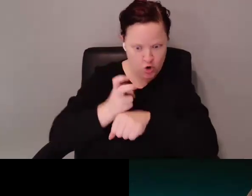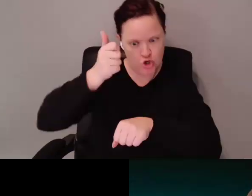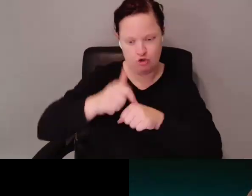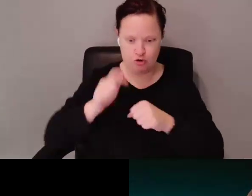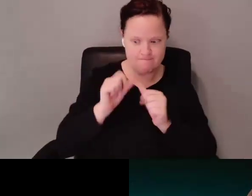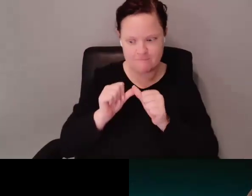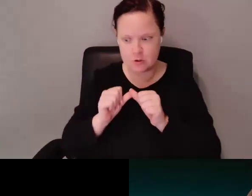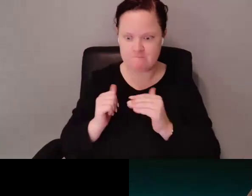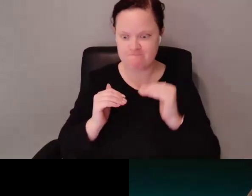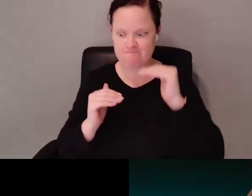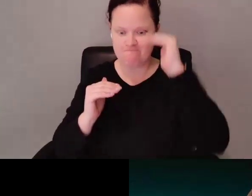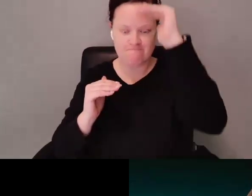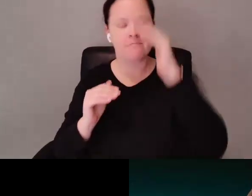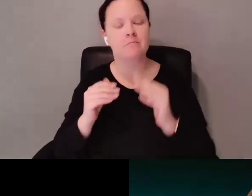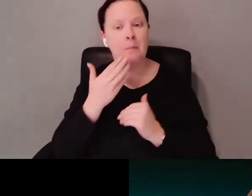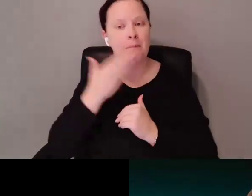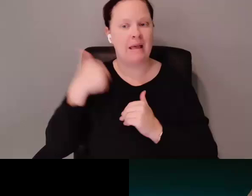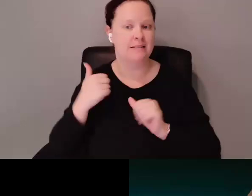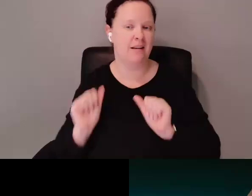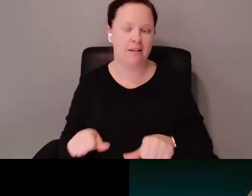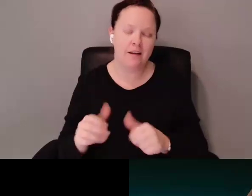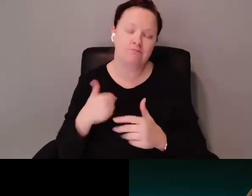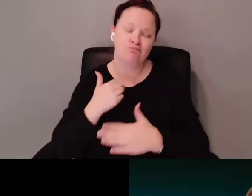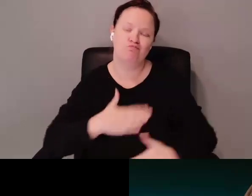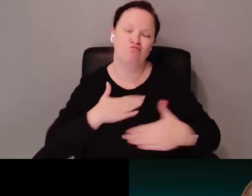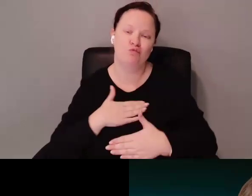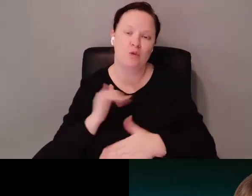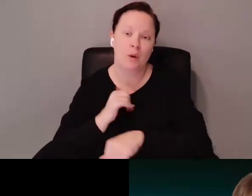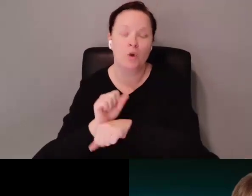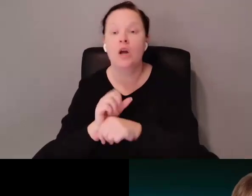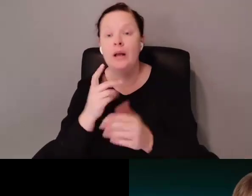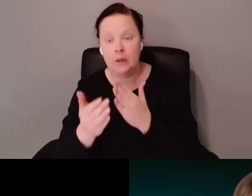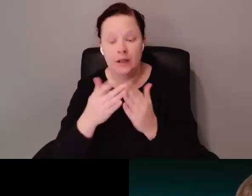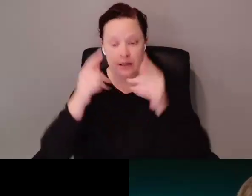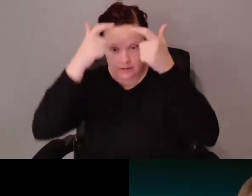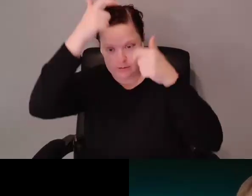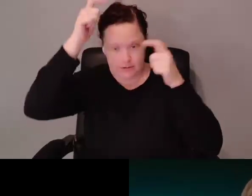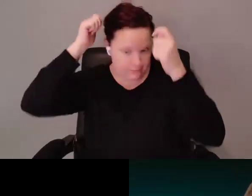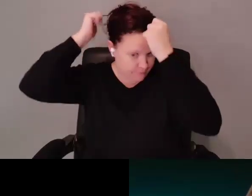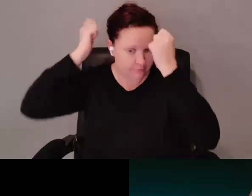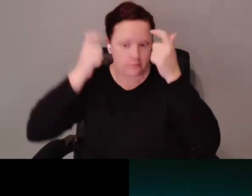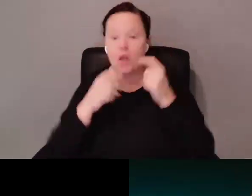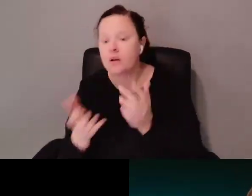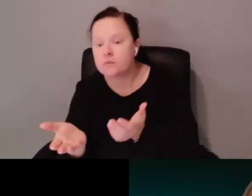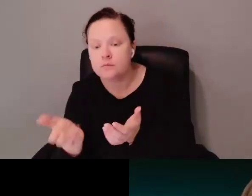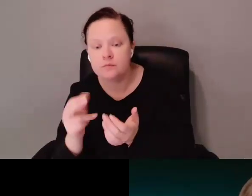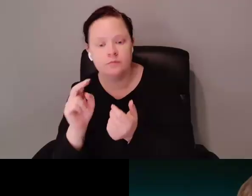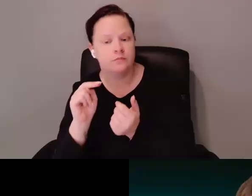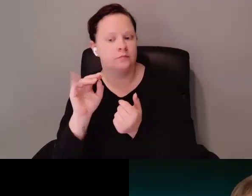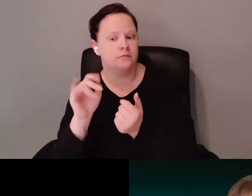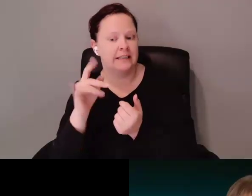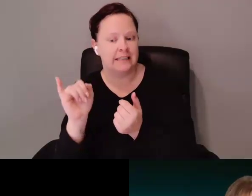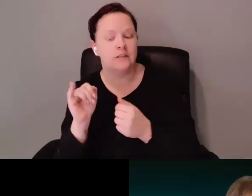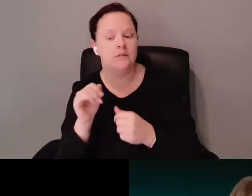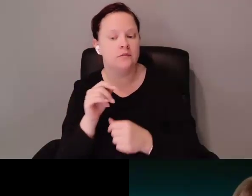top of my game. So I enjoy that. Okay, so we have So that marketing. Oh, go sorry, ahead. so